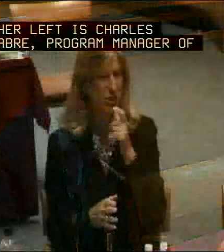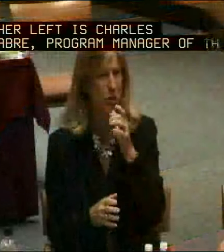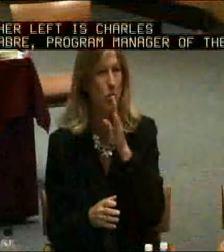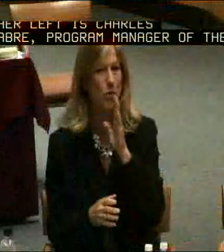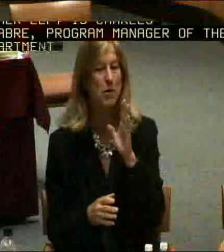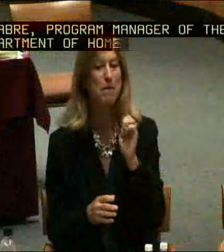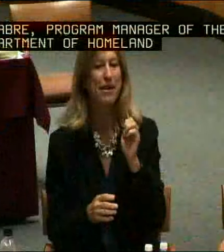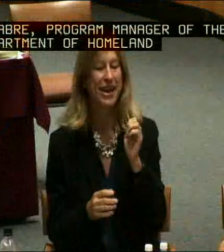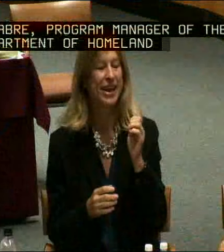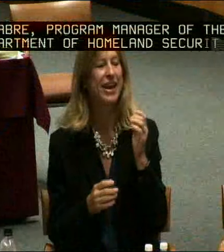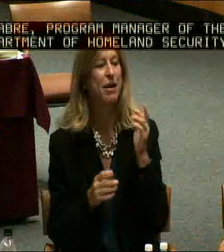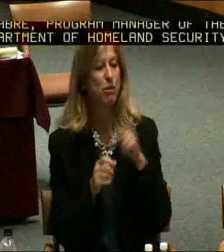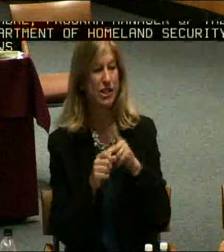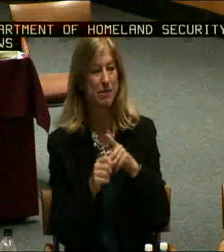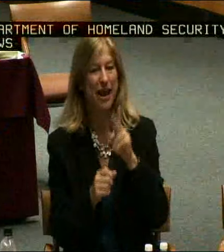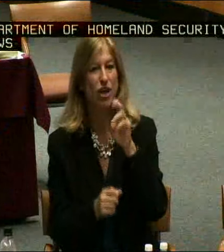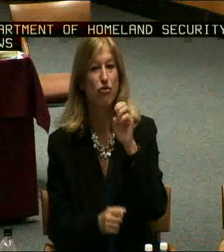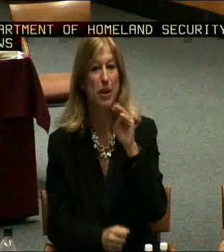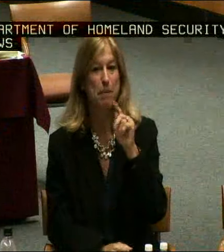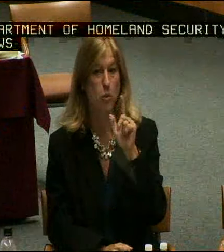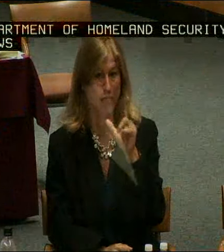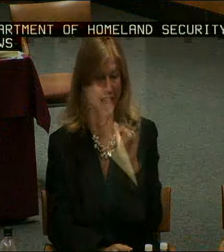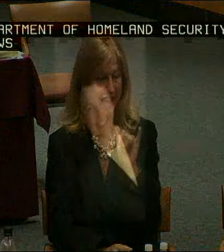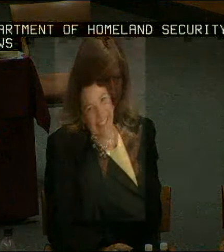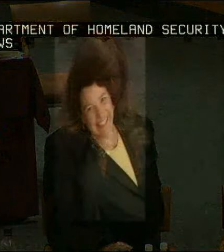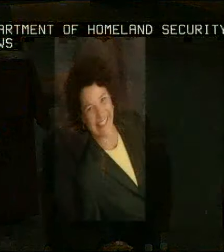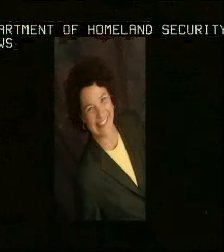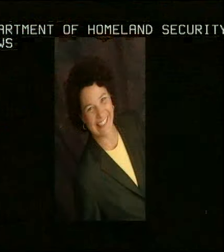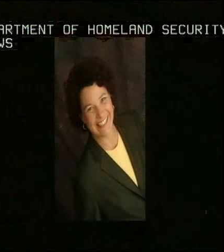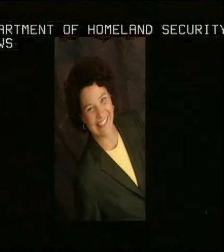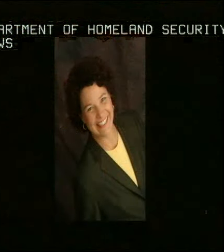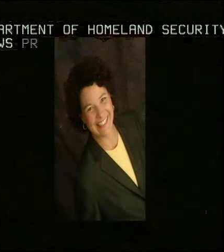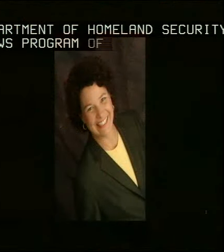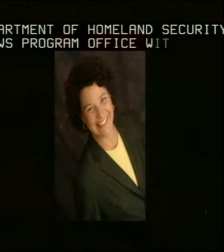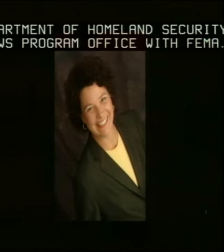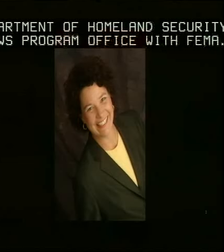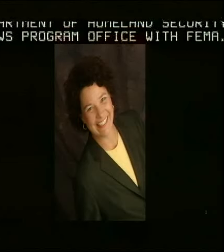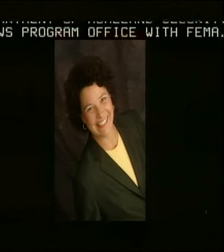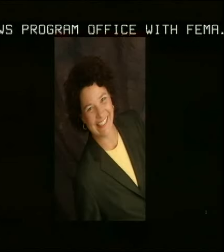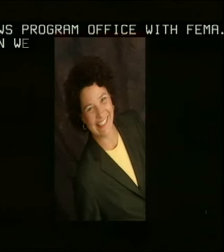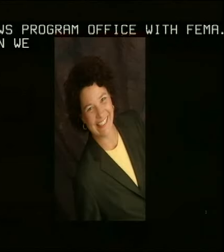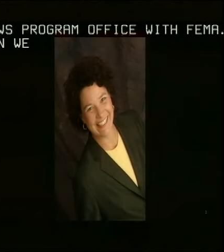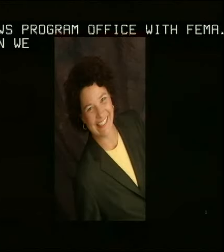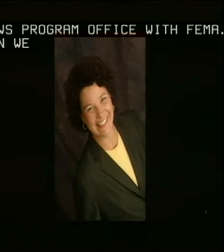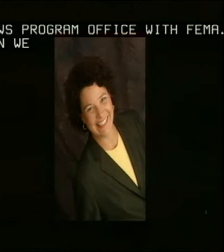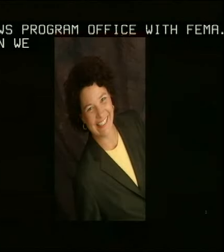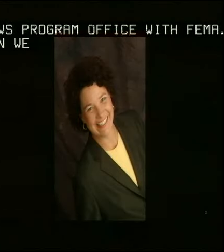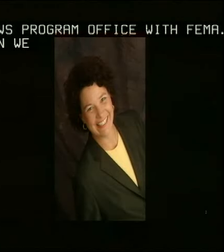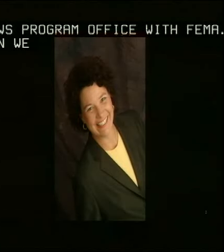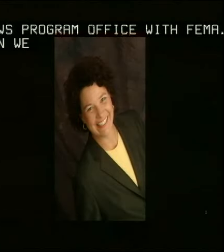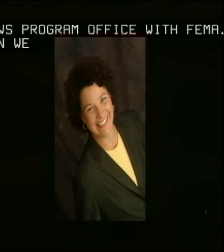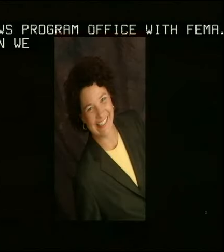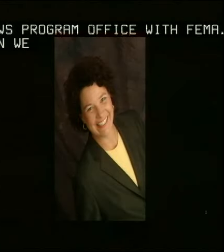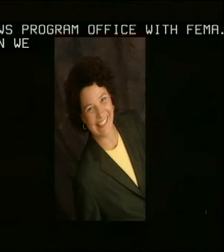Then we have a fourth panelist who will be participating remotely from Minnesota.